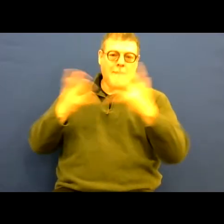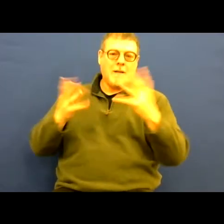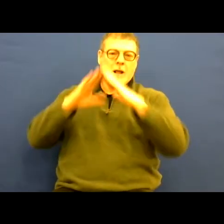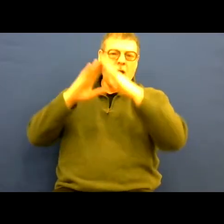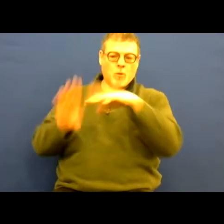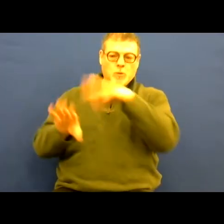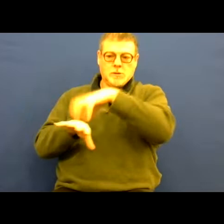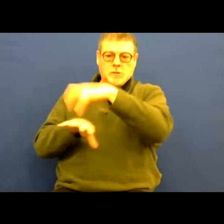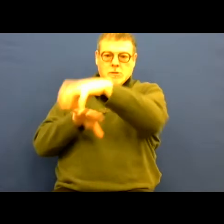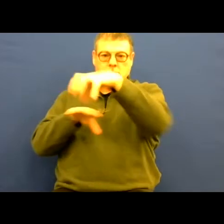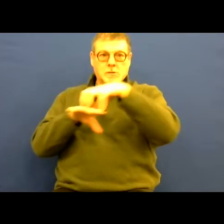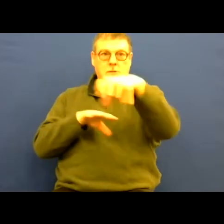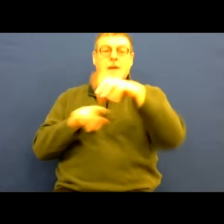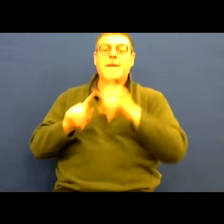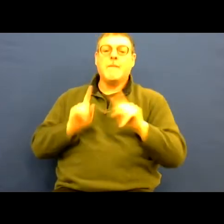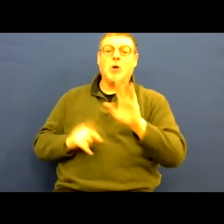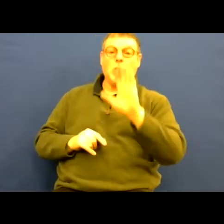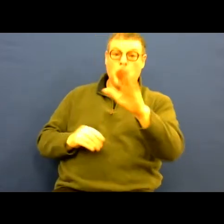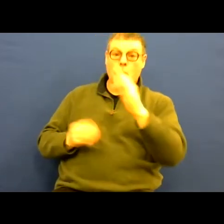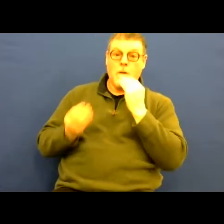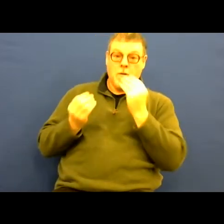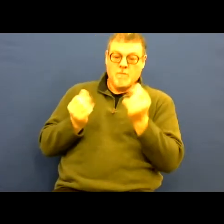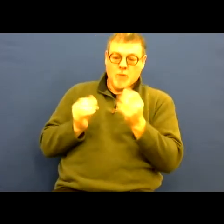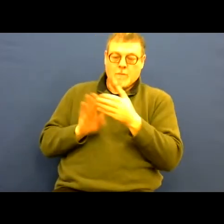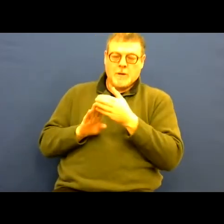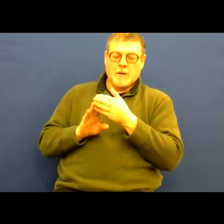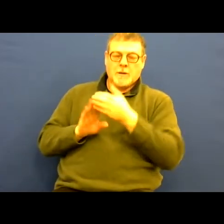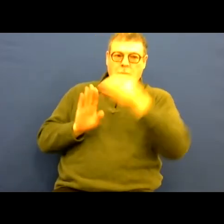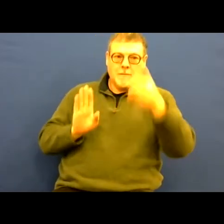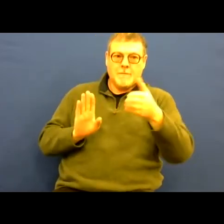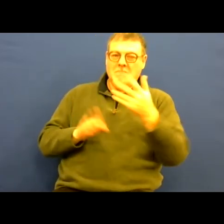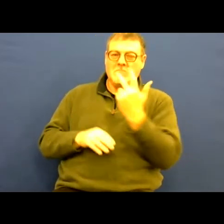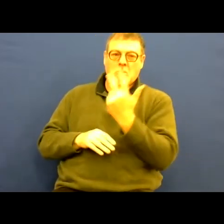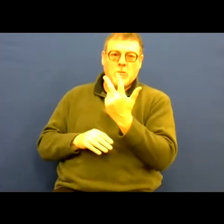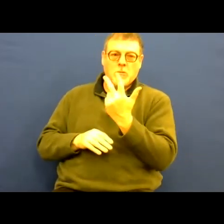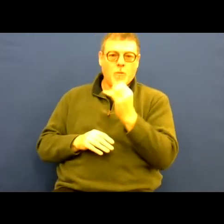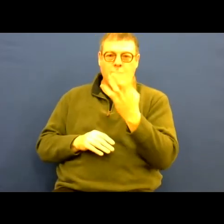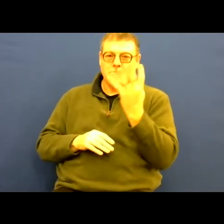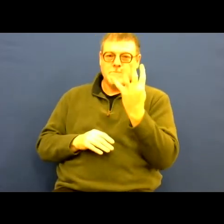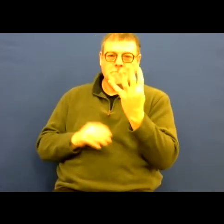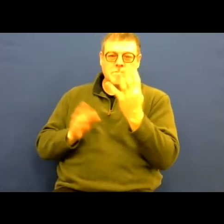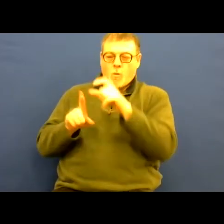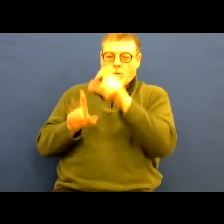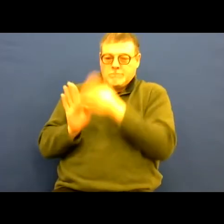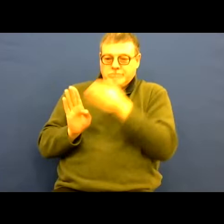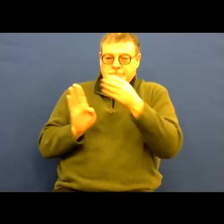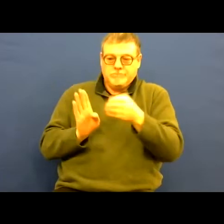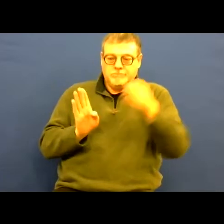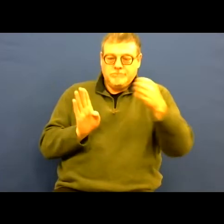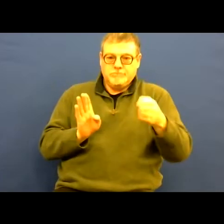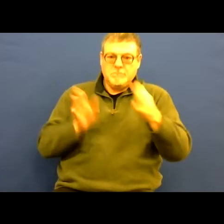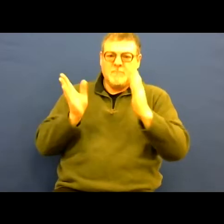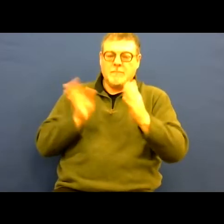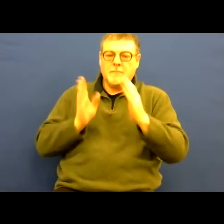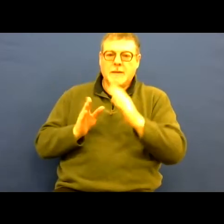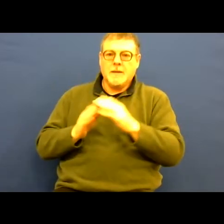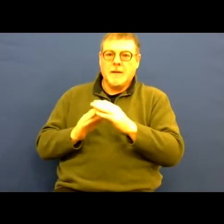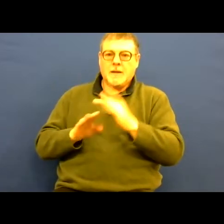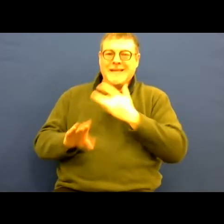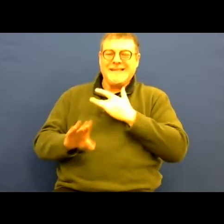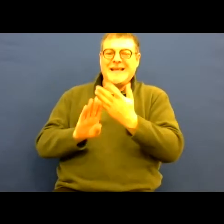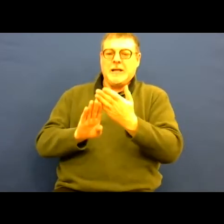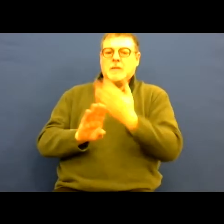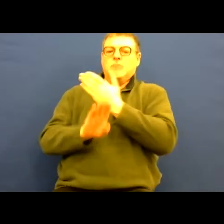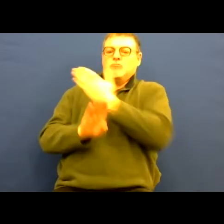but you know, your properties, like I said, there's like 3 or 4 little parcels right there that essentially predate